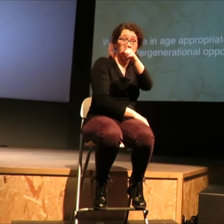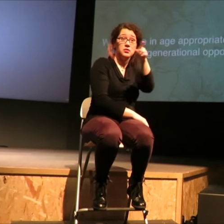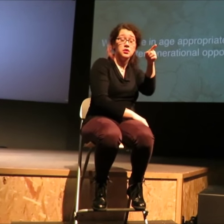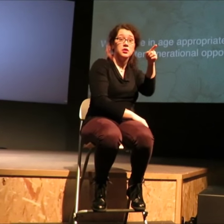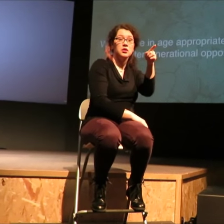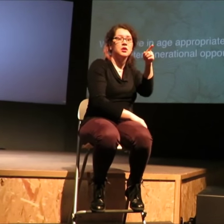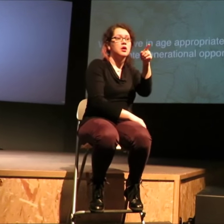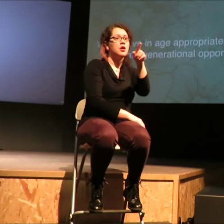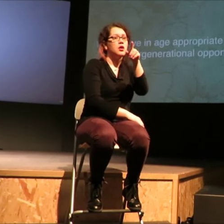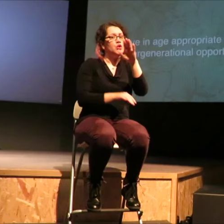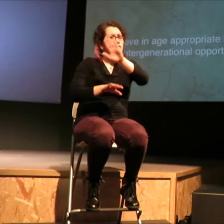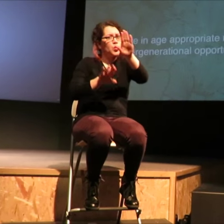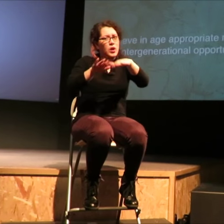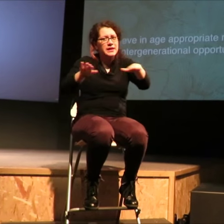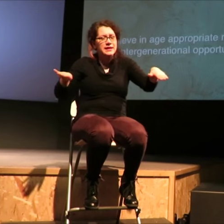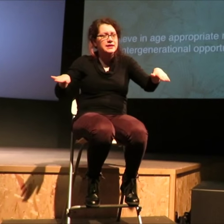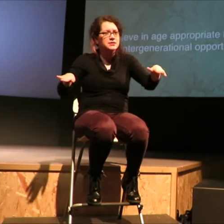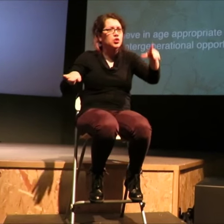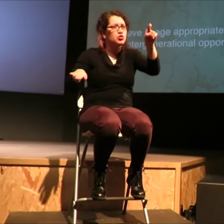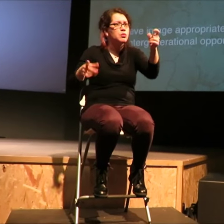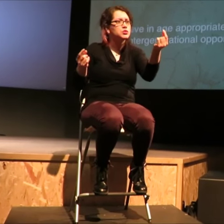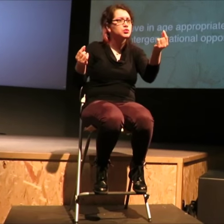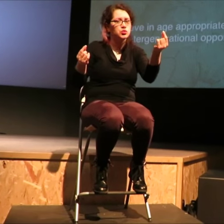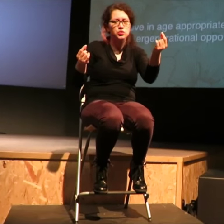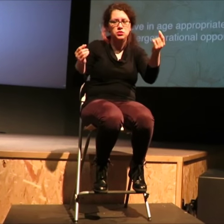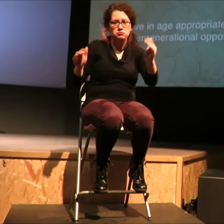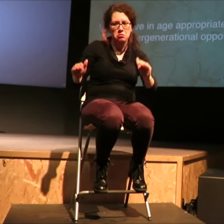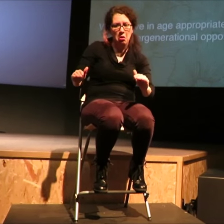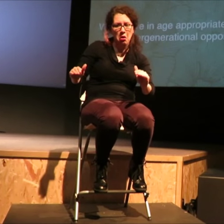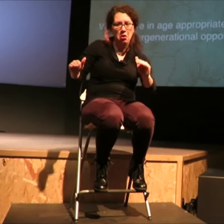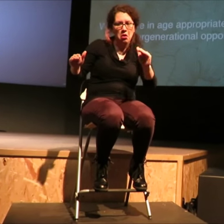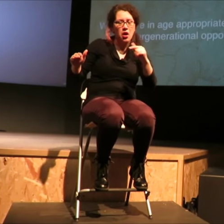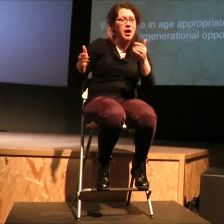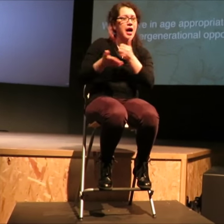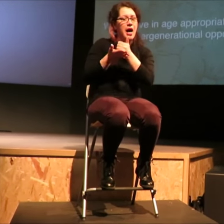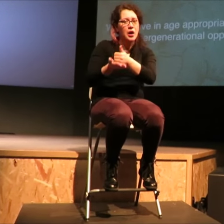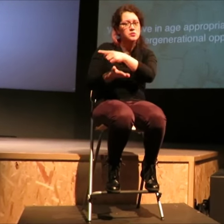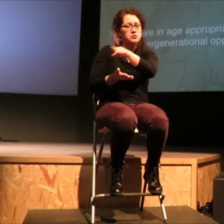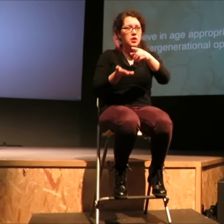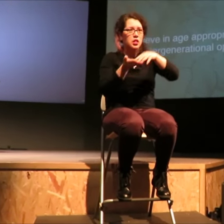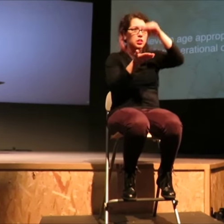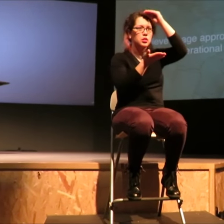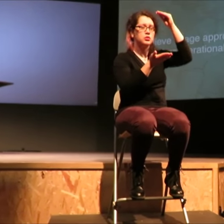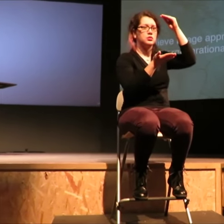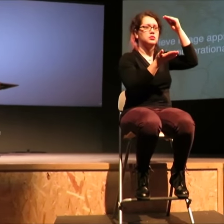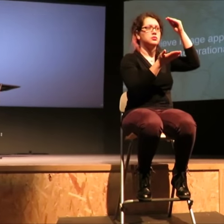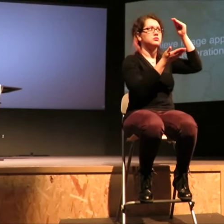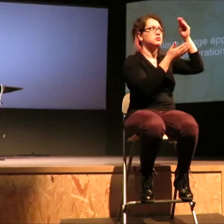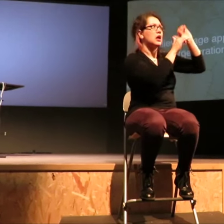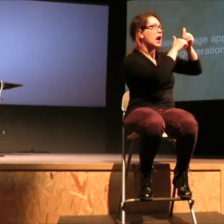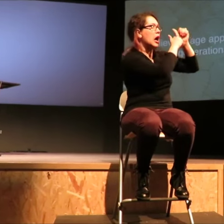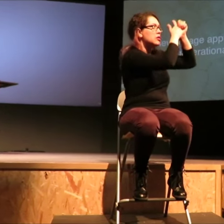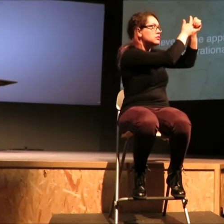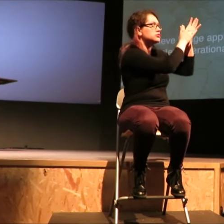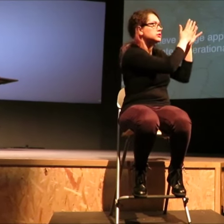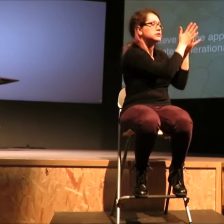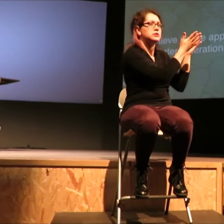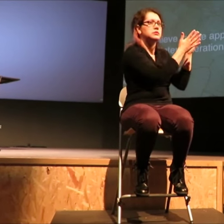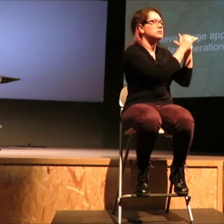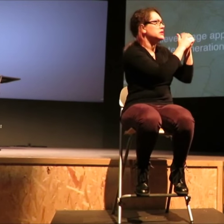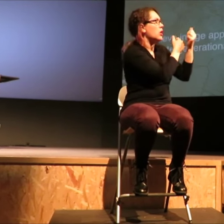can do for your kids is put them in a position where they are going to learn of what it means to follow Jesus and what it means